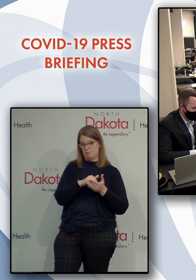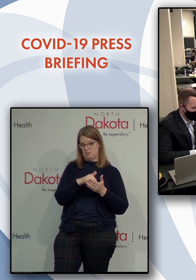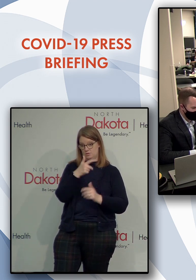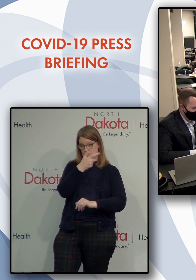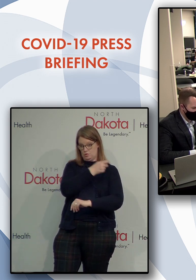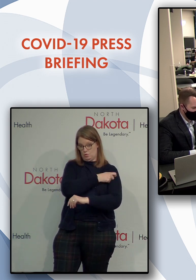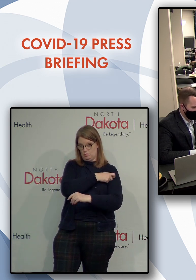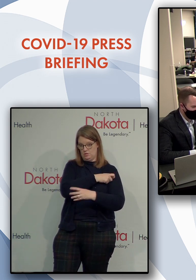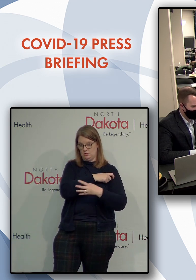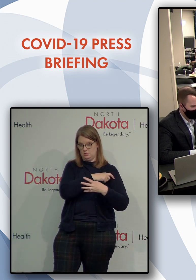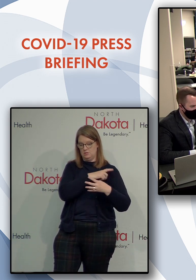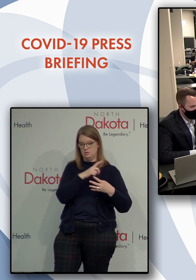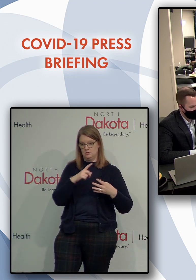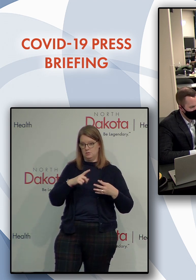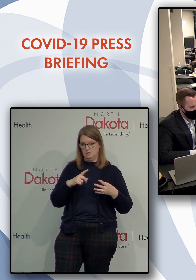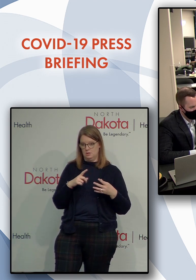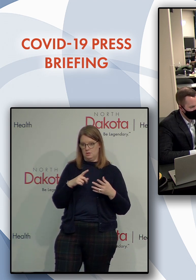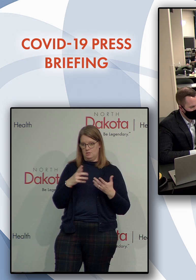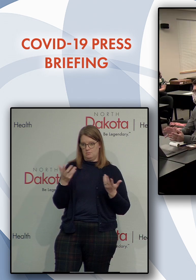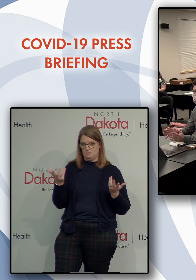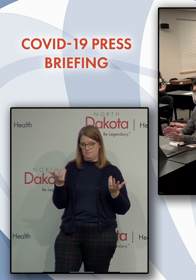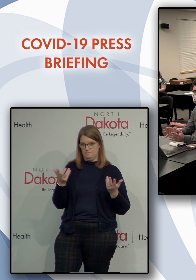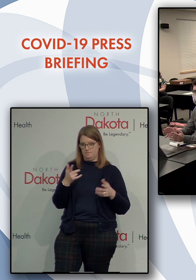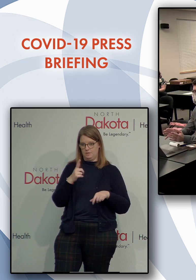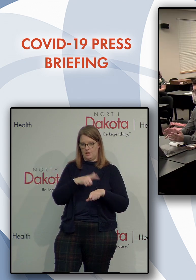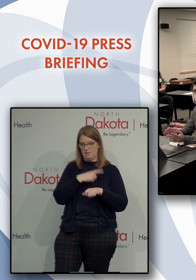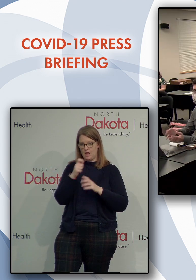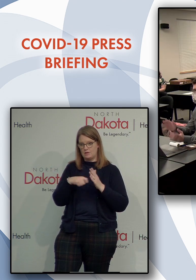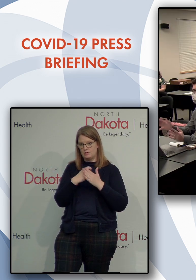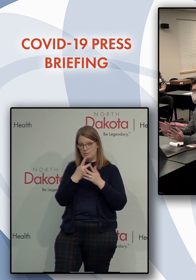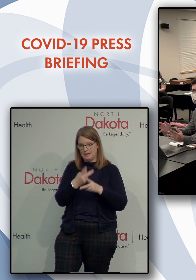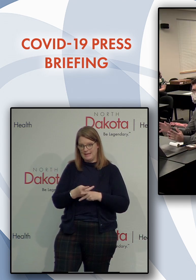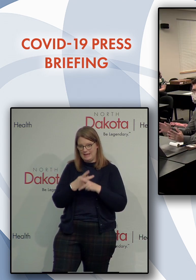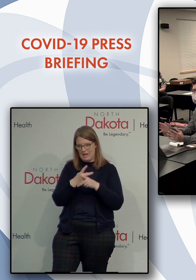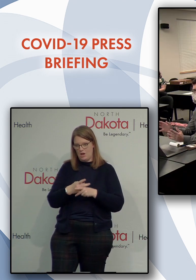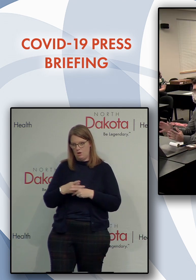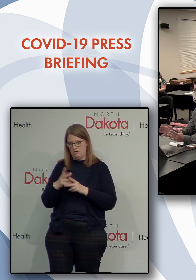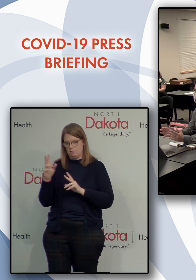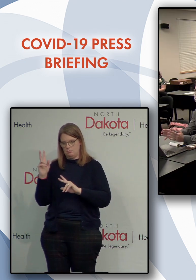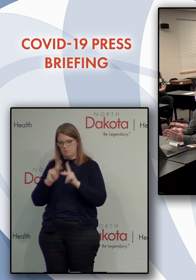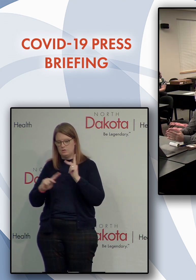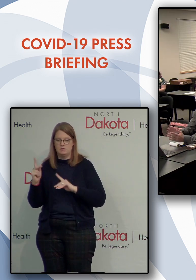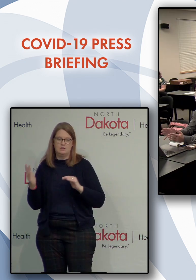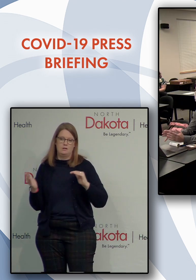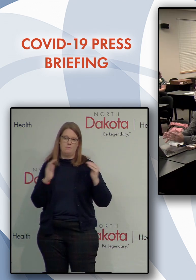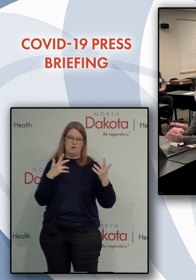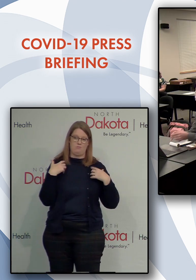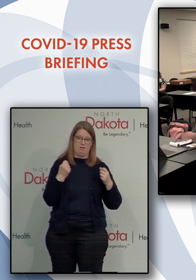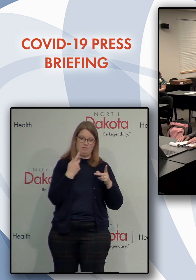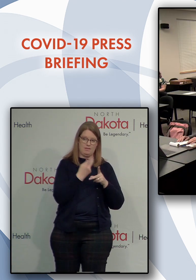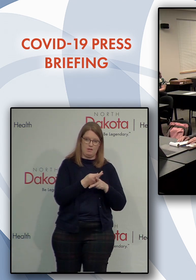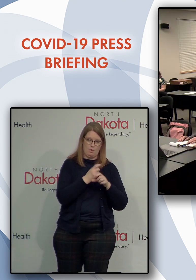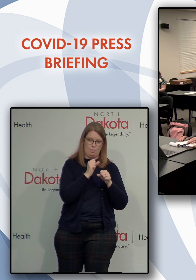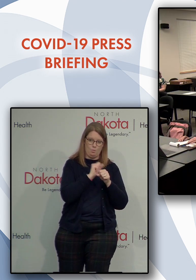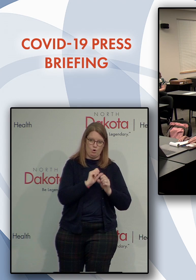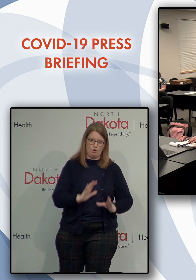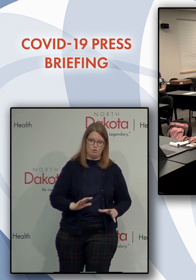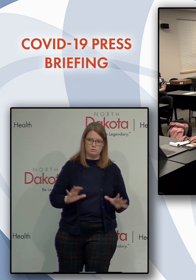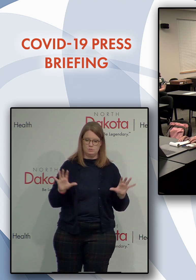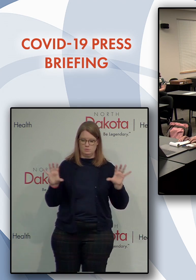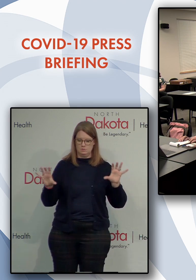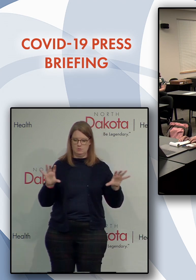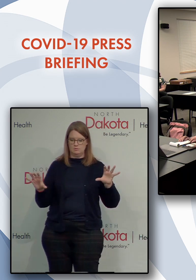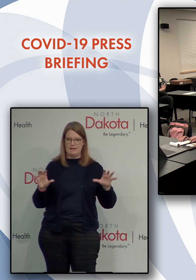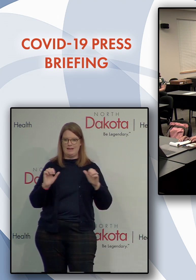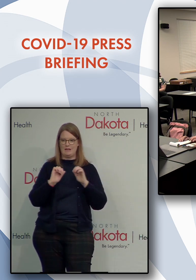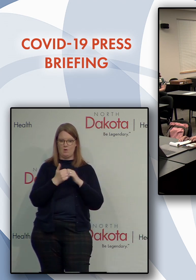by the end of the year, is there a breakdown of long-term care residents versus healthcare workers that would receive those